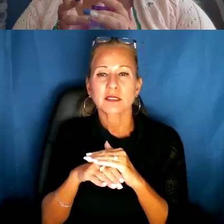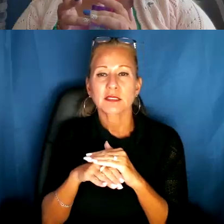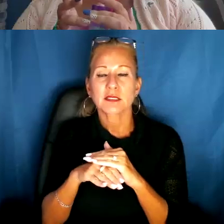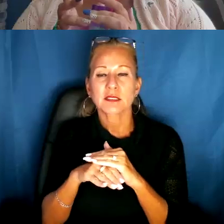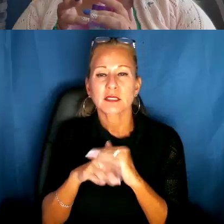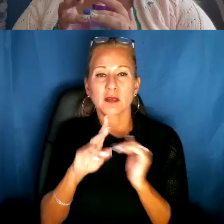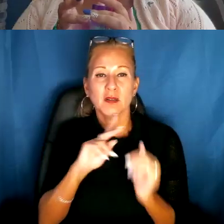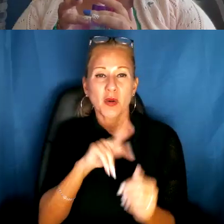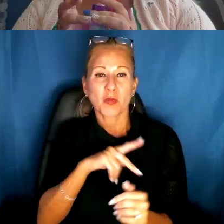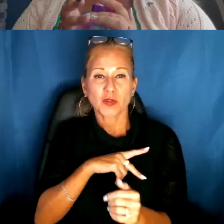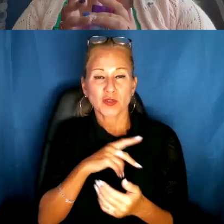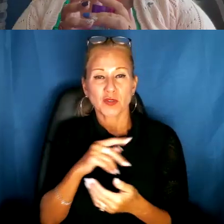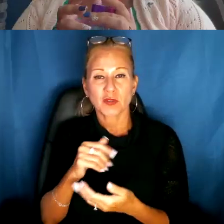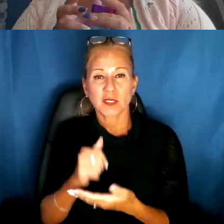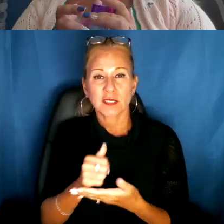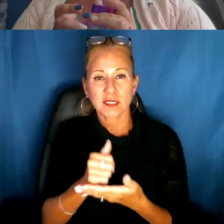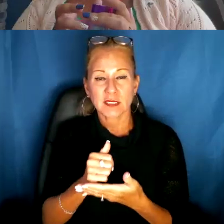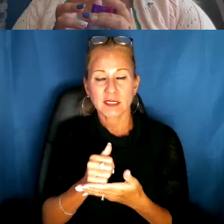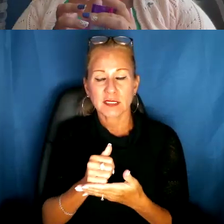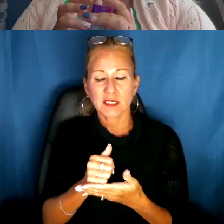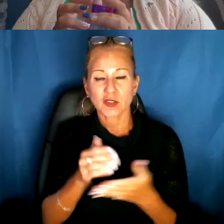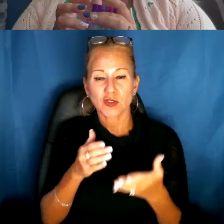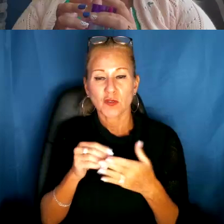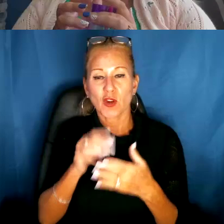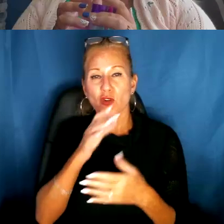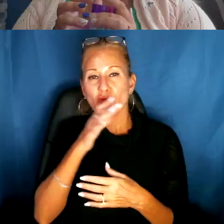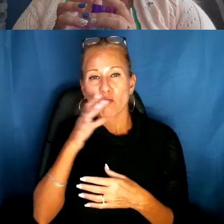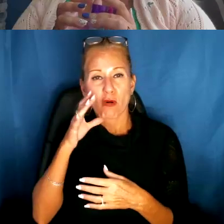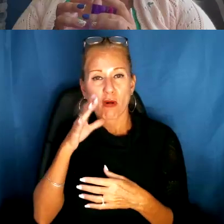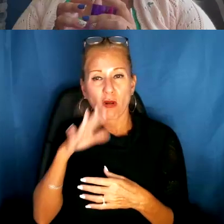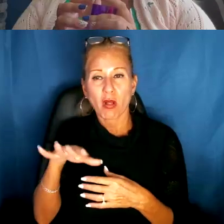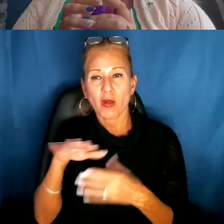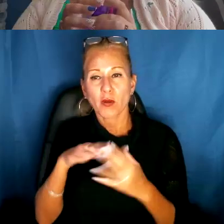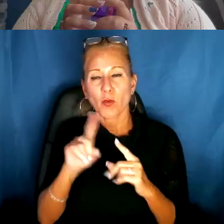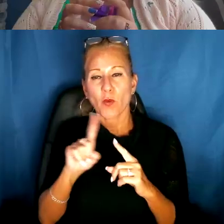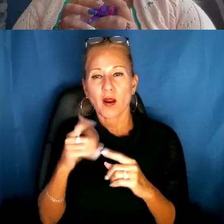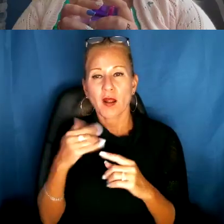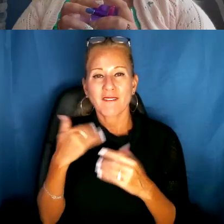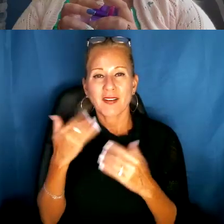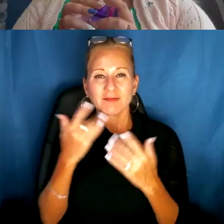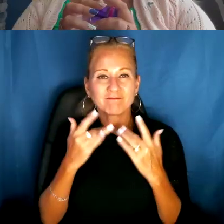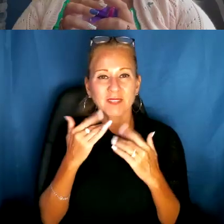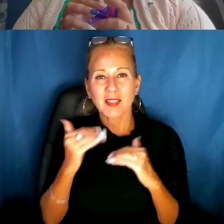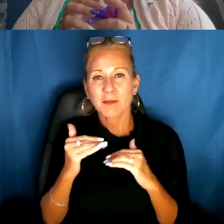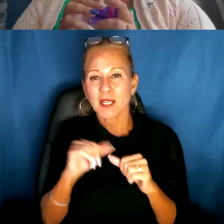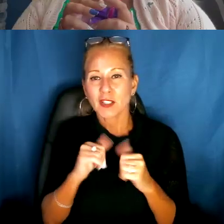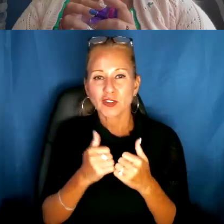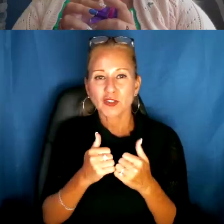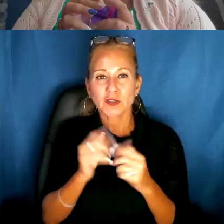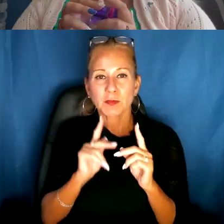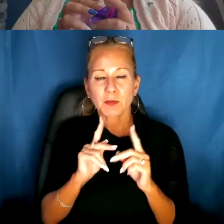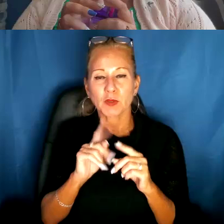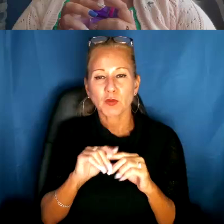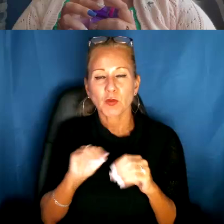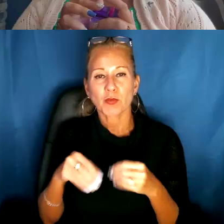it's personal assistance services in rural communities where there's maybe limited people, agencies available